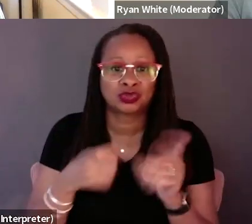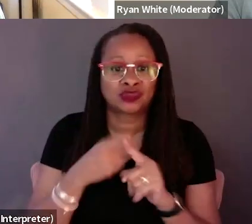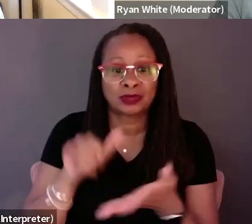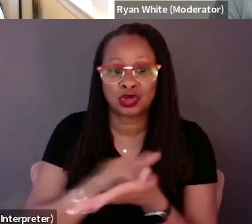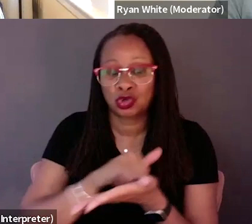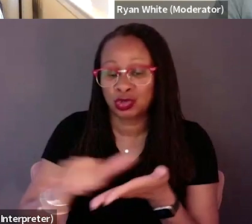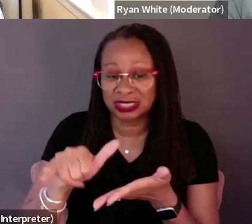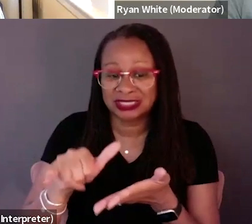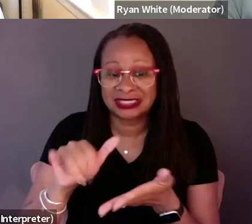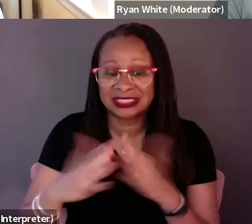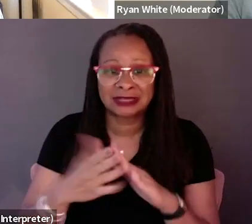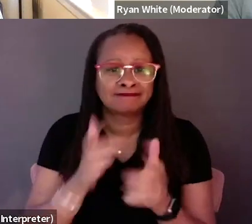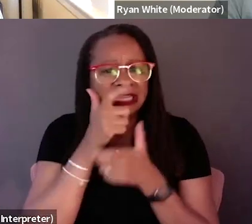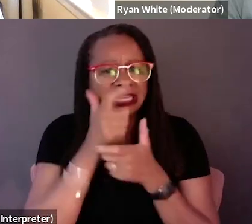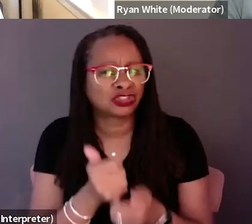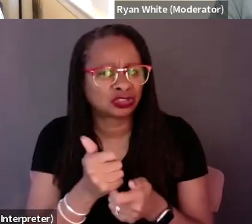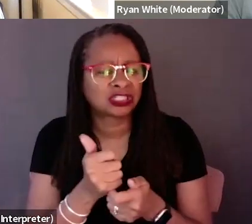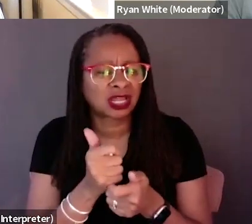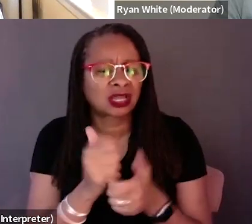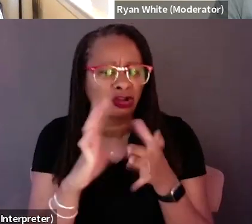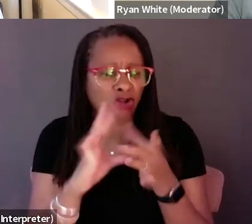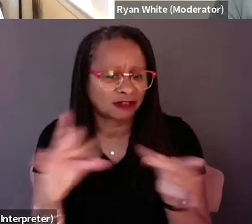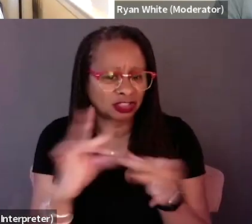students. It was an interesting conversation,